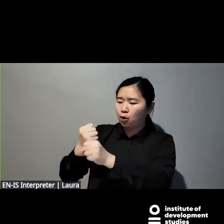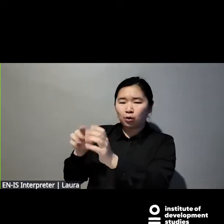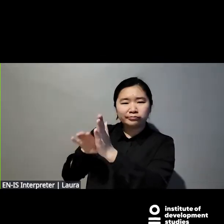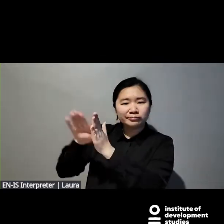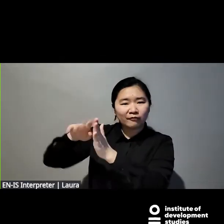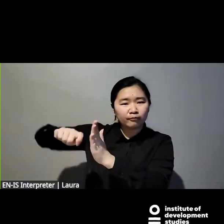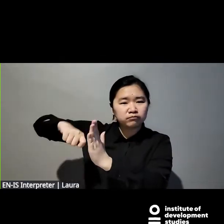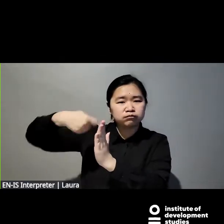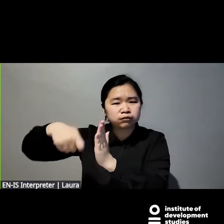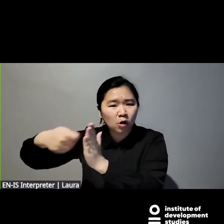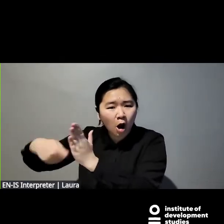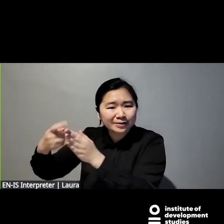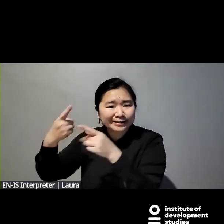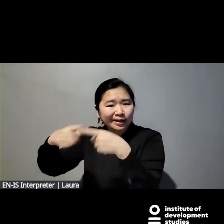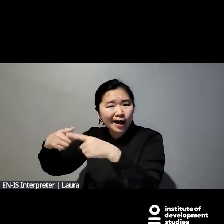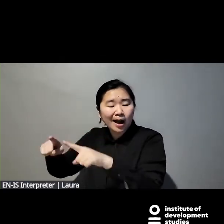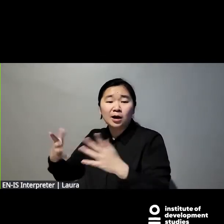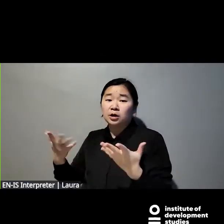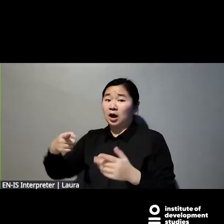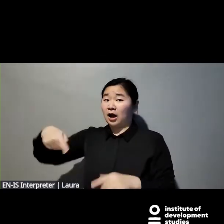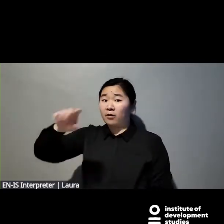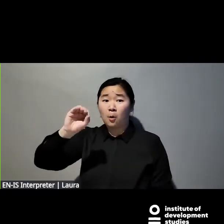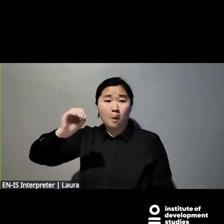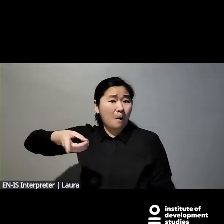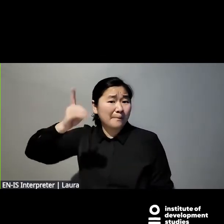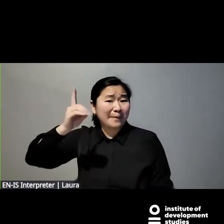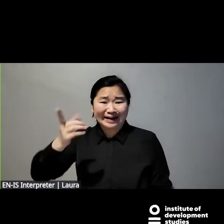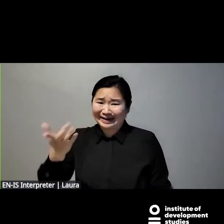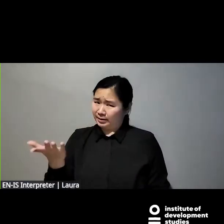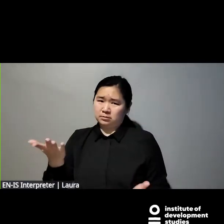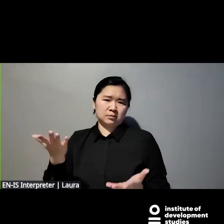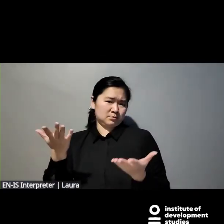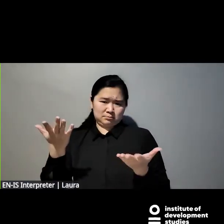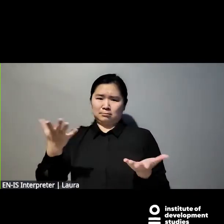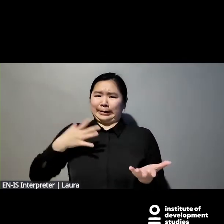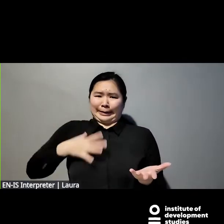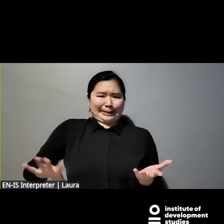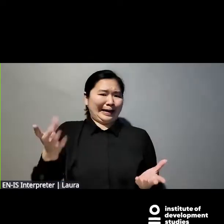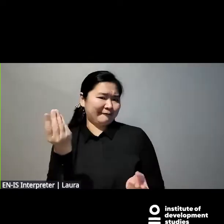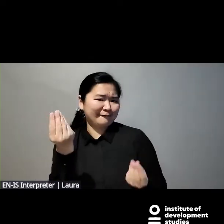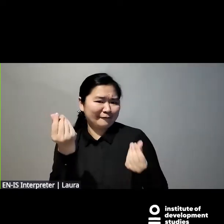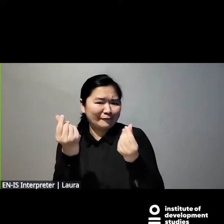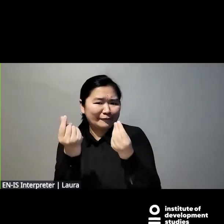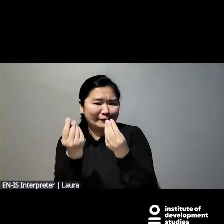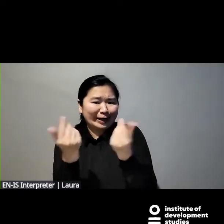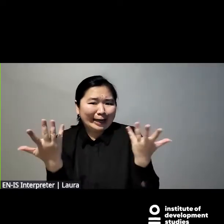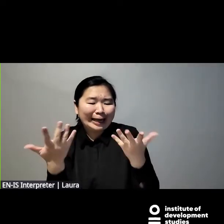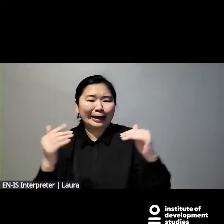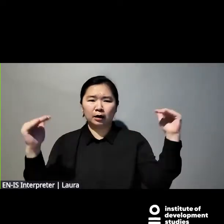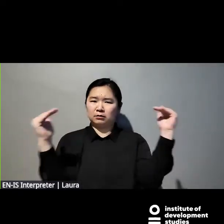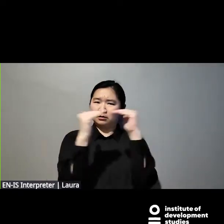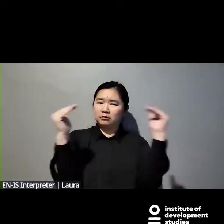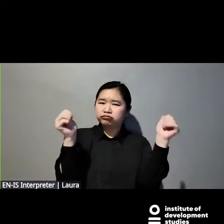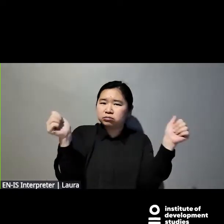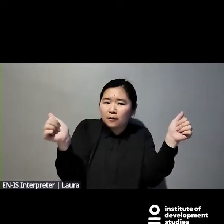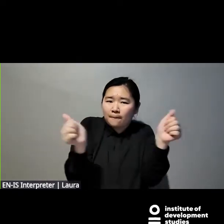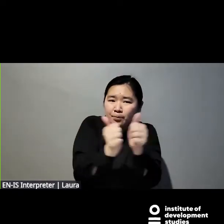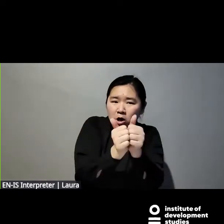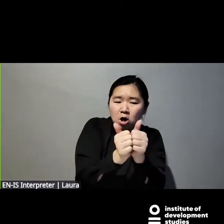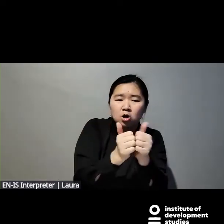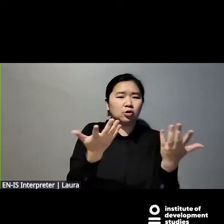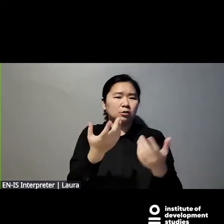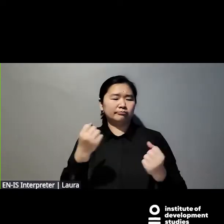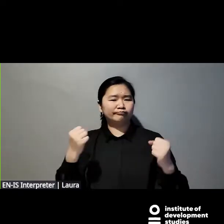safeguarding and look at how they can invest in approaches that will build mutually beneficial relationships with